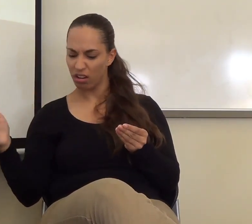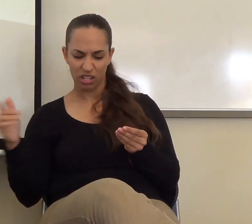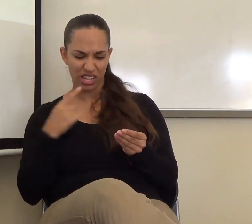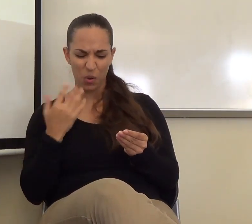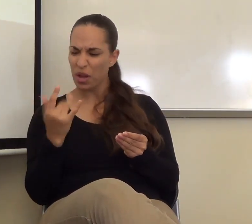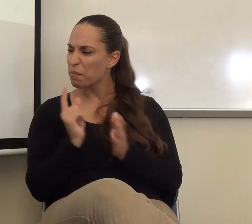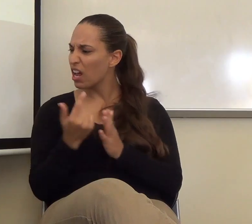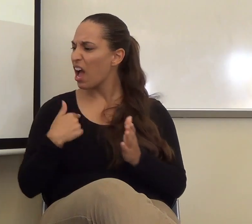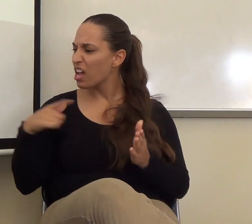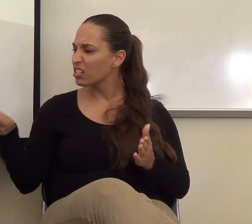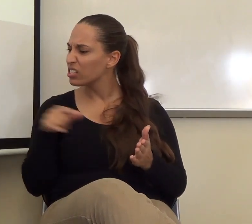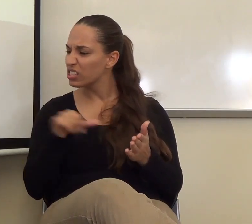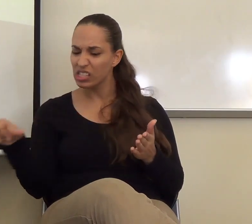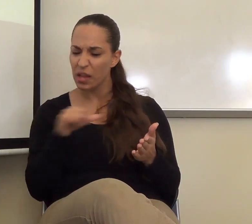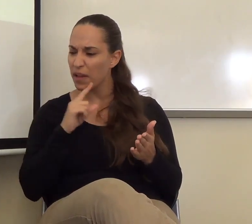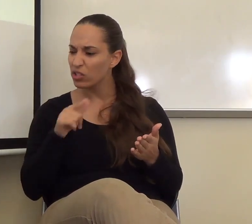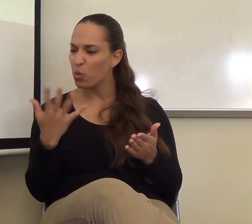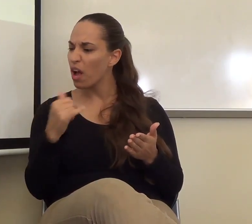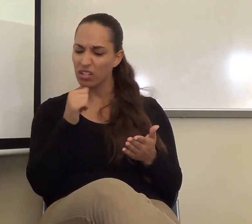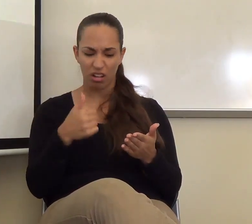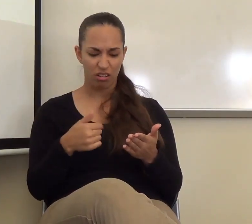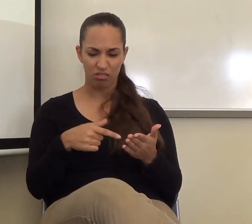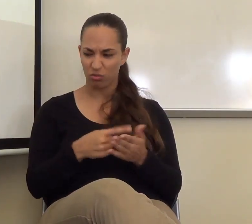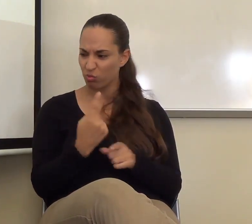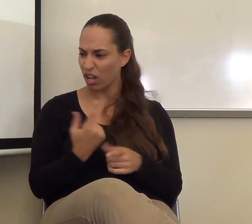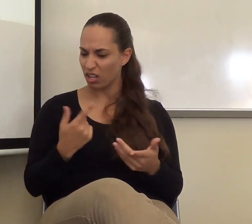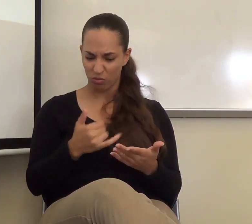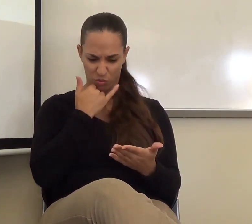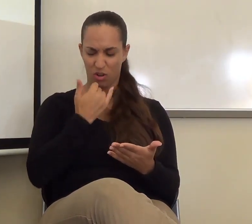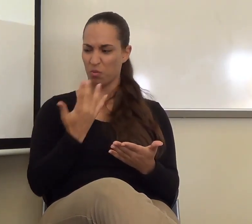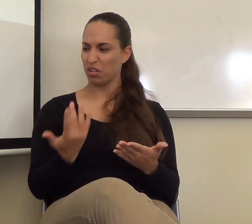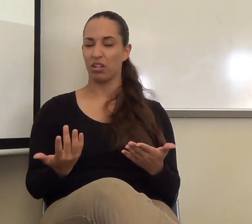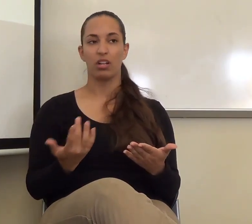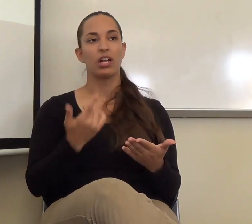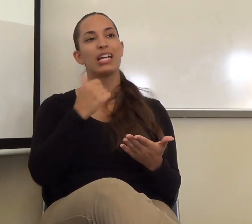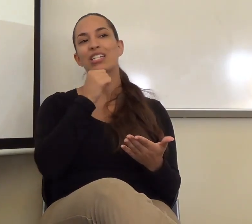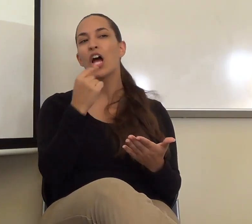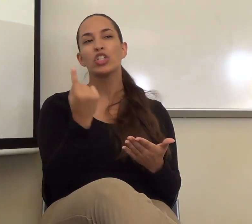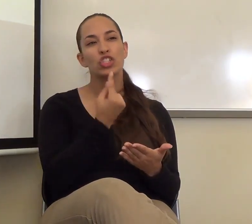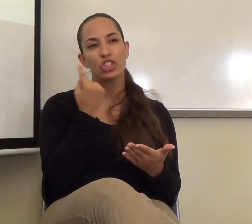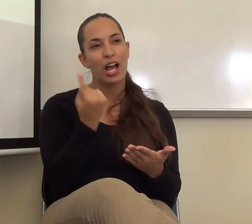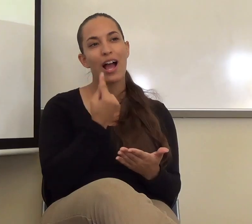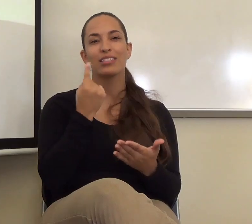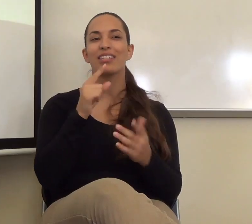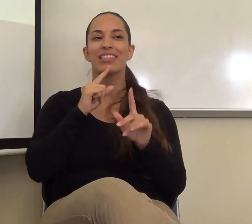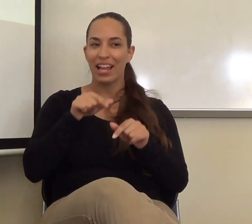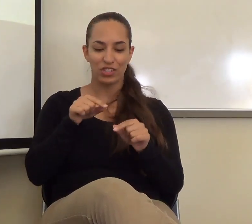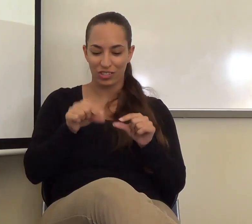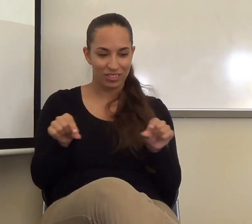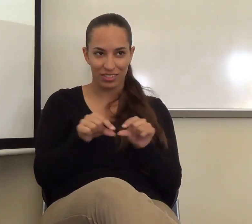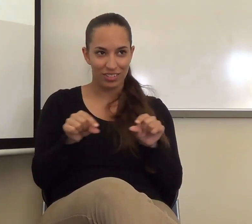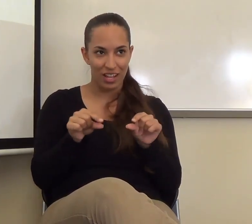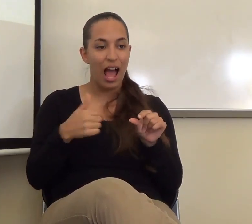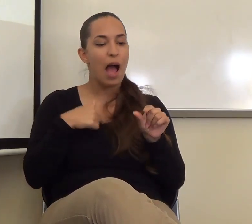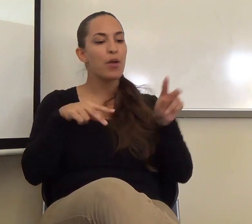I got that answer too, why didn't I get it right? It's not just this answer. I'm looking at everything. You see what